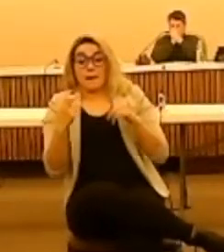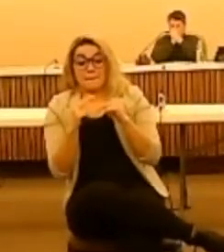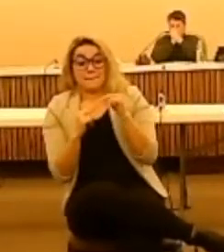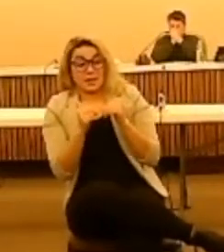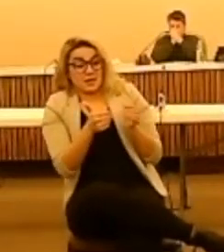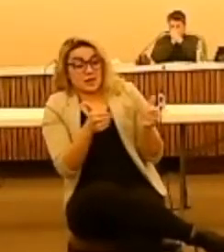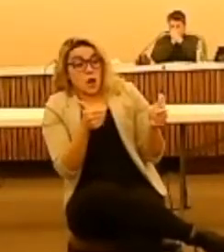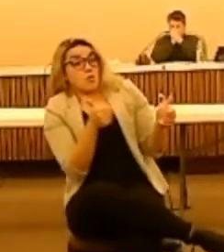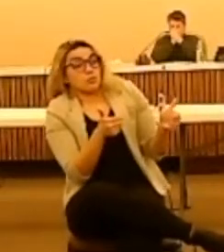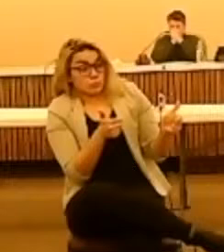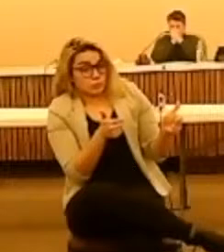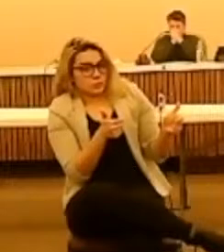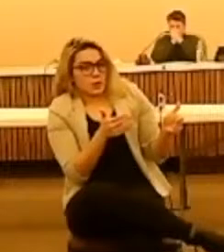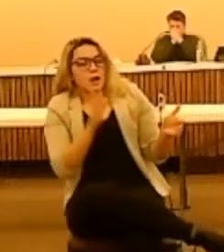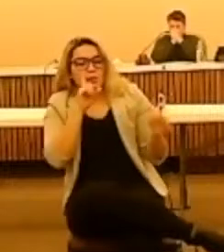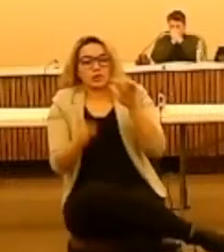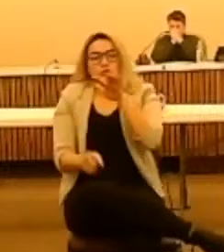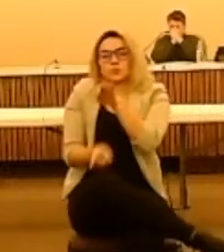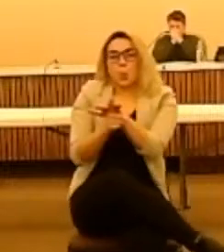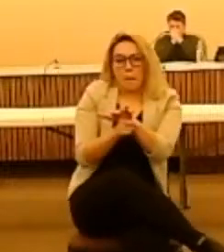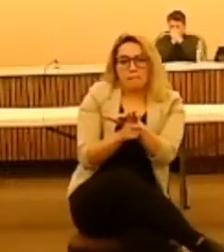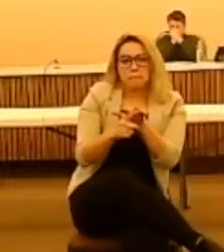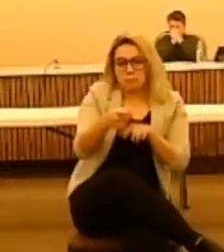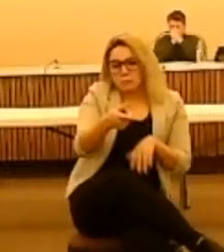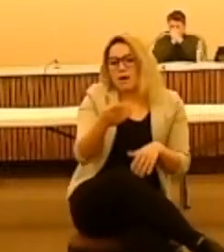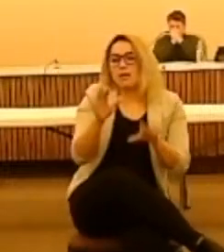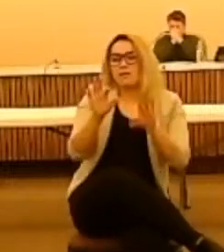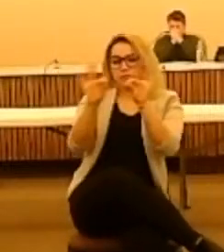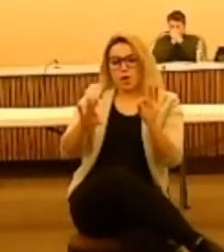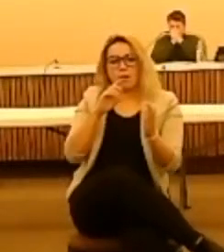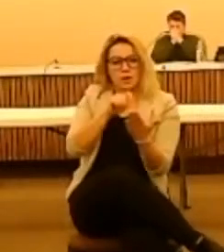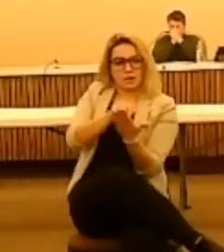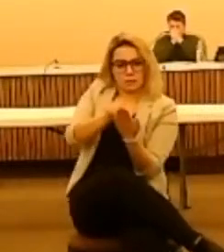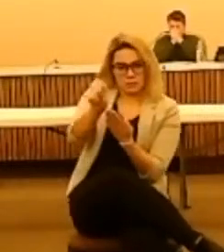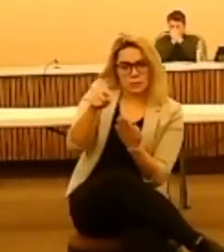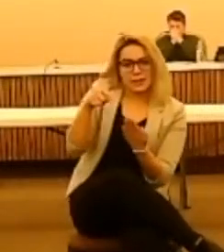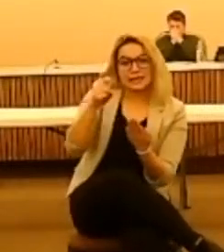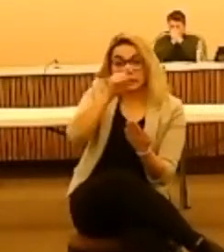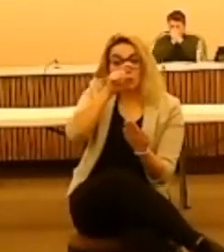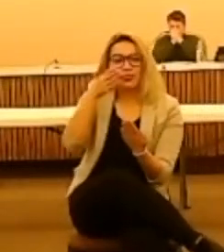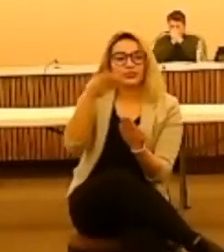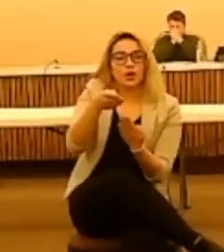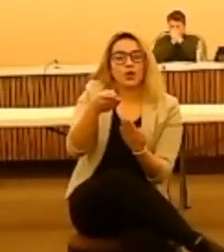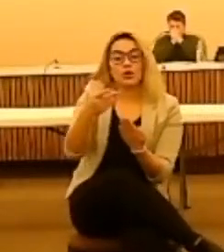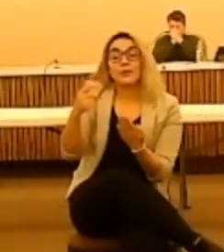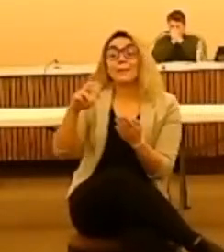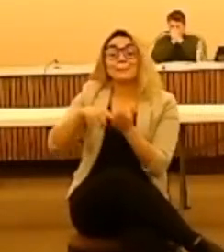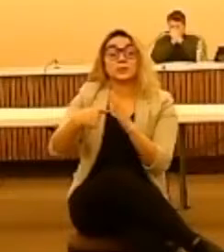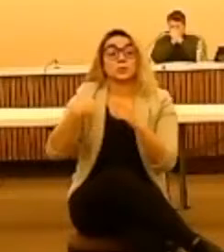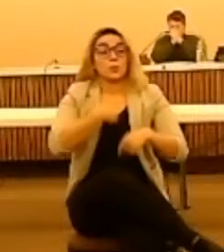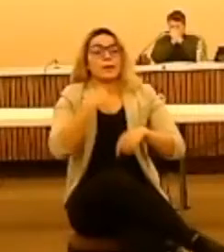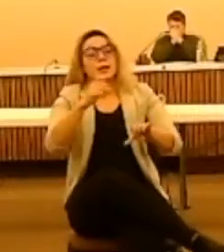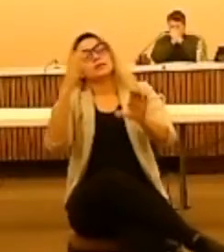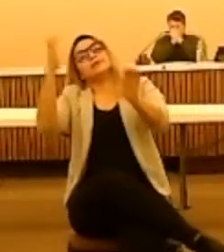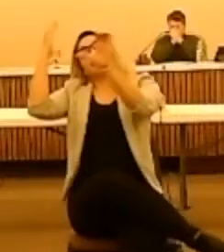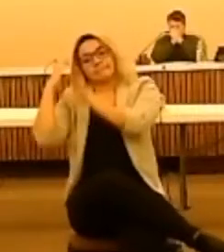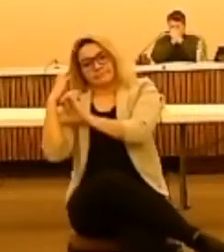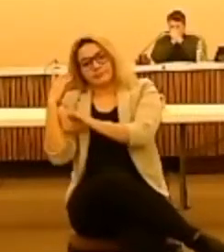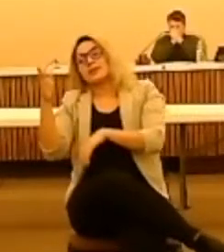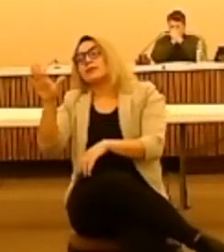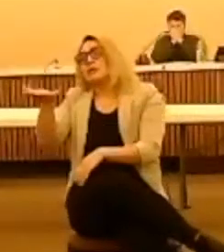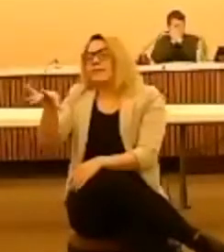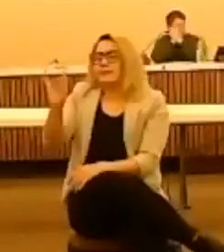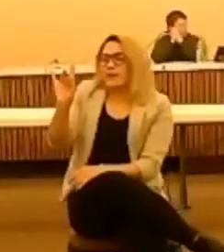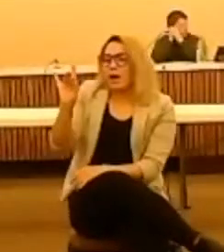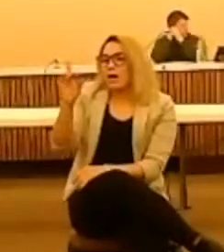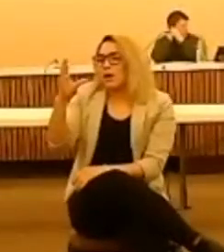indicator that, hey, somewhere in the region is a nest. You're going to have to take this next extra step of hiring a subconsultant to go